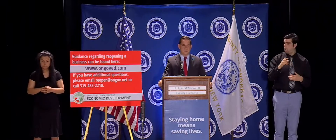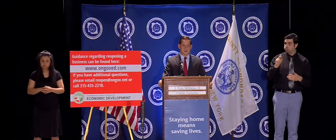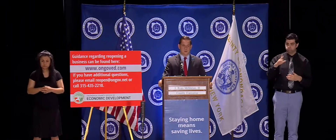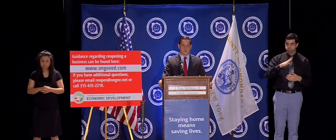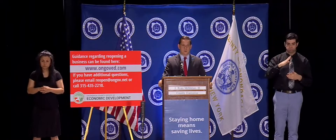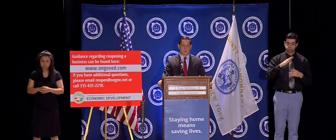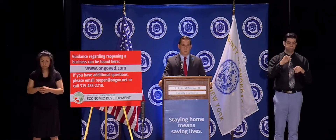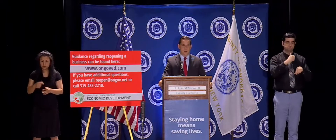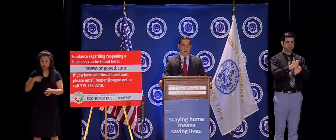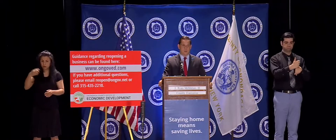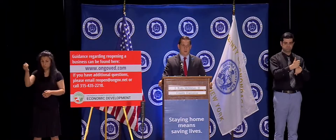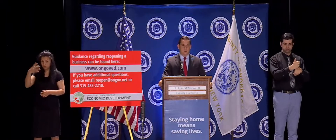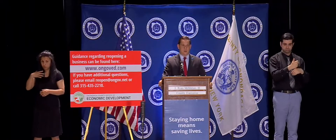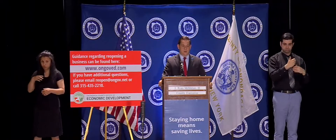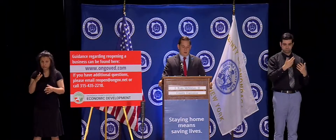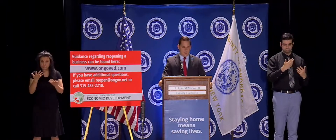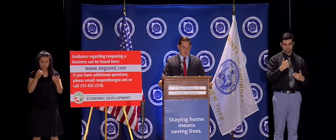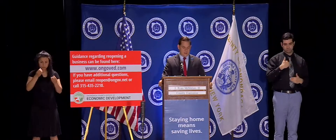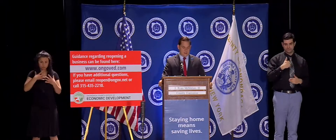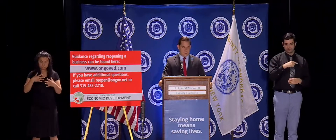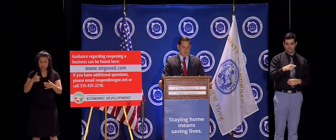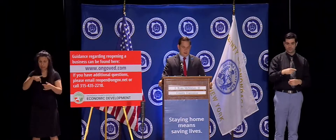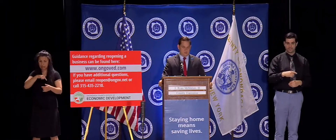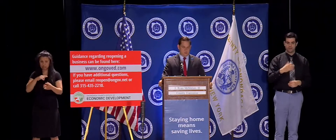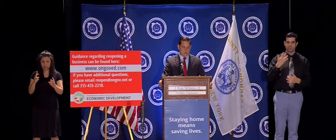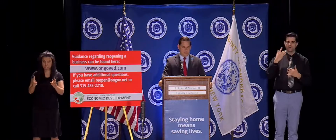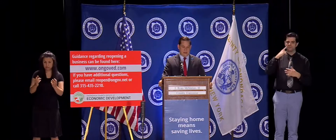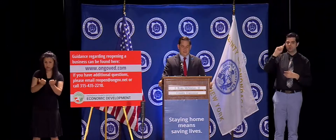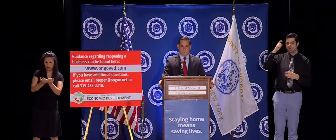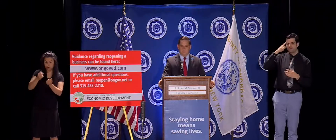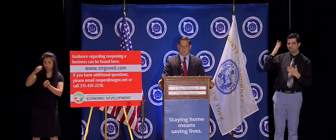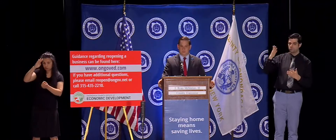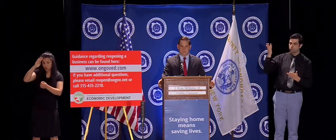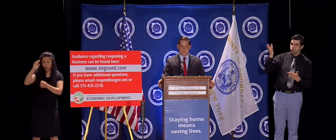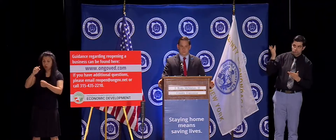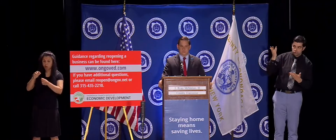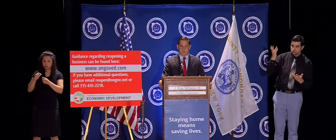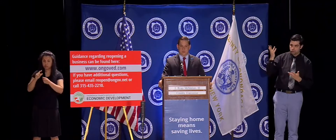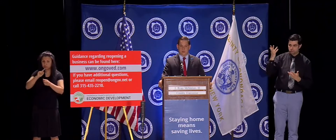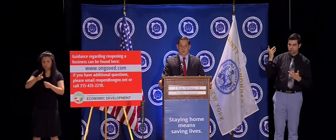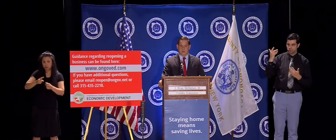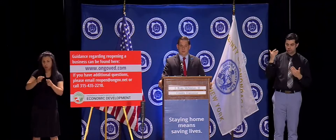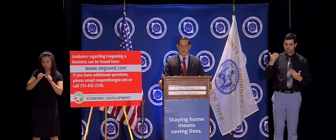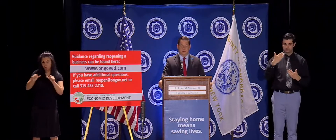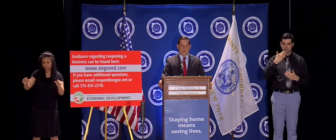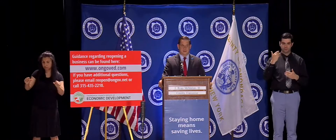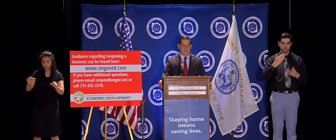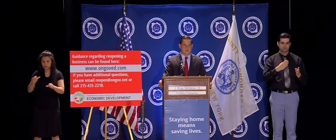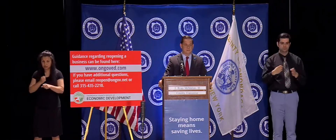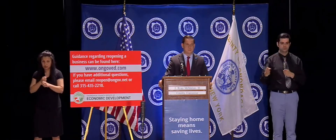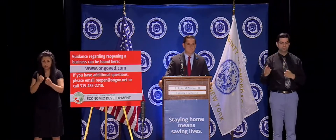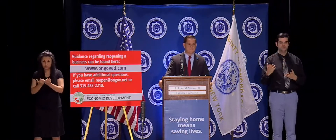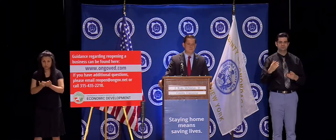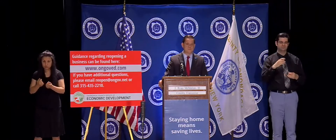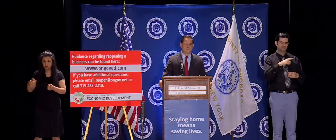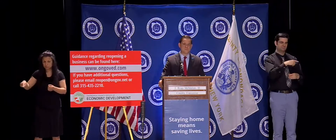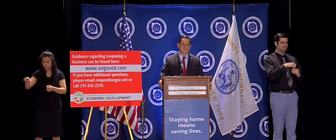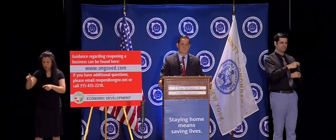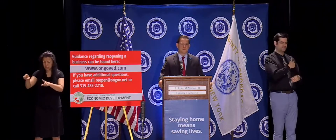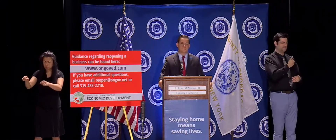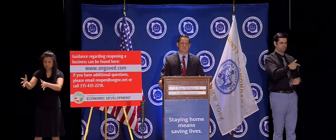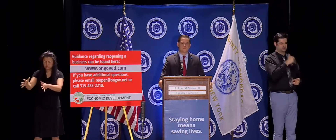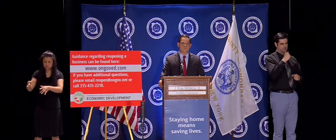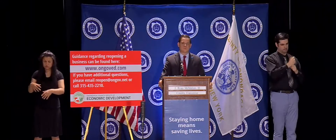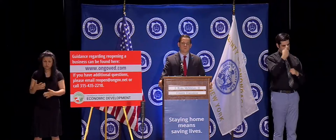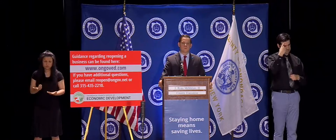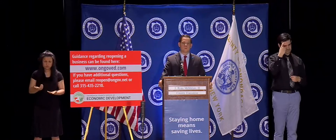what you need us to do, we'll do. But having them be in a hospital when they don't need to be doesn't make a lot of sense. Quickly on this topic, is